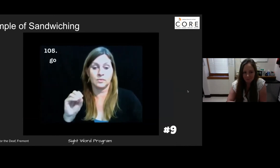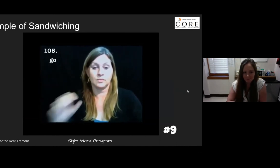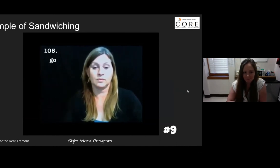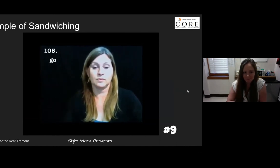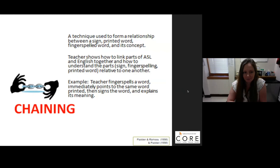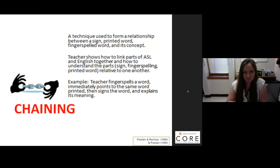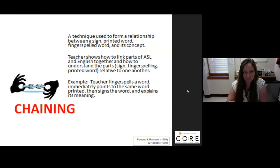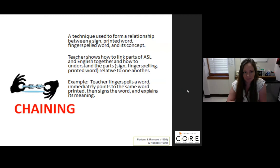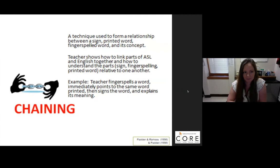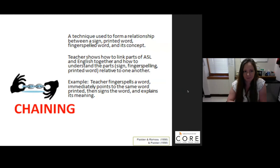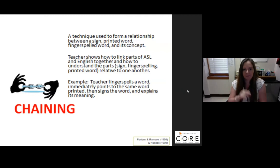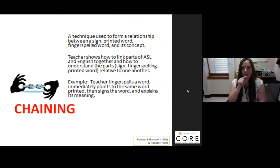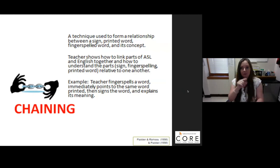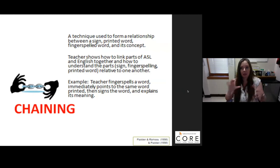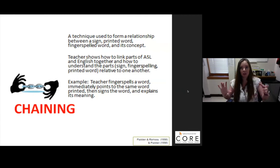spell.